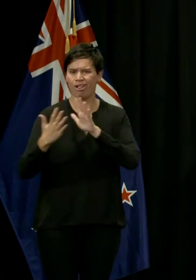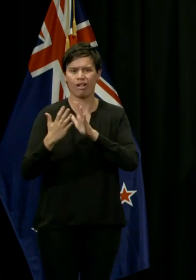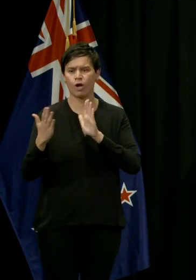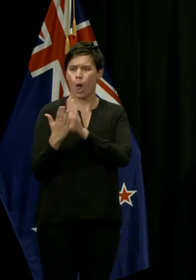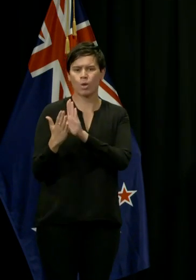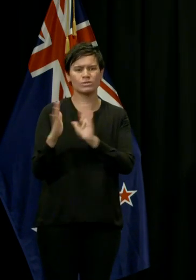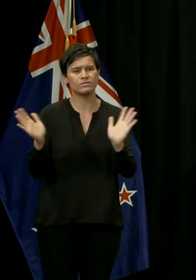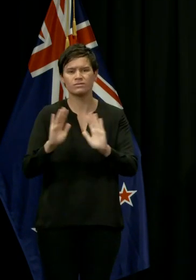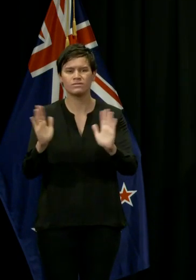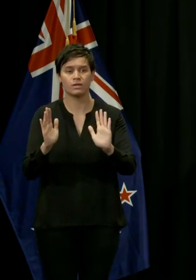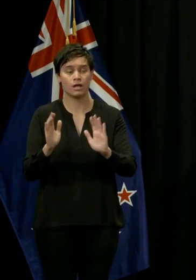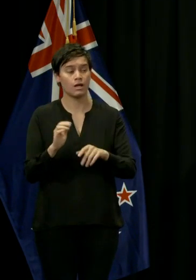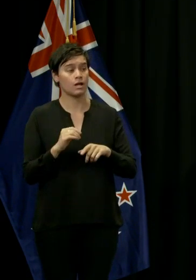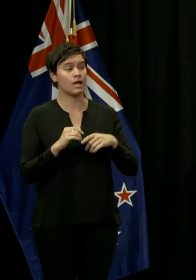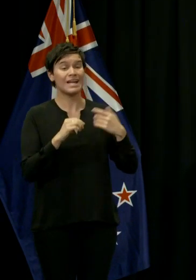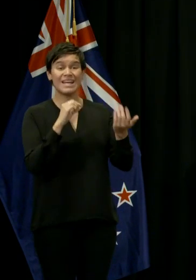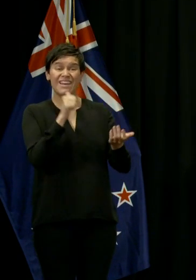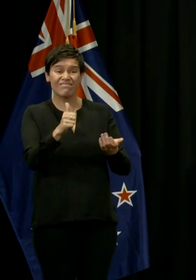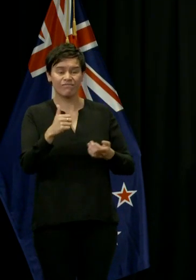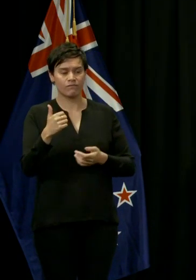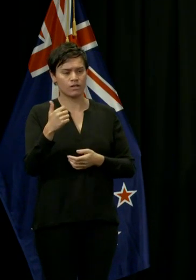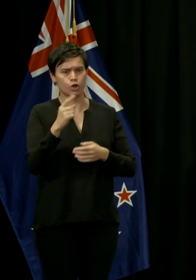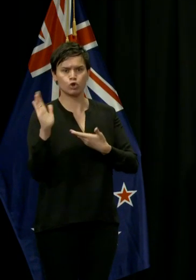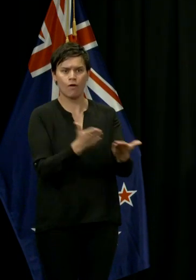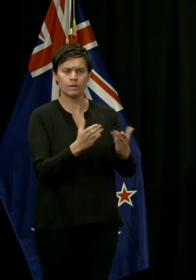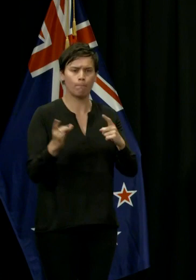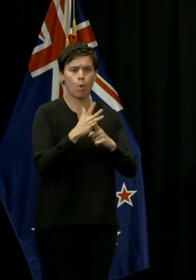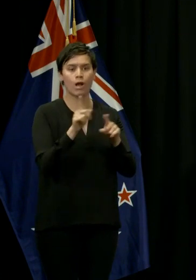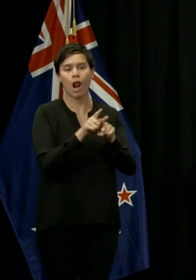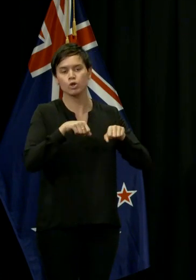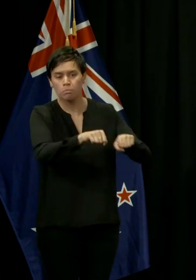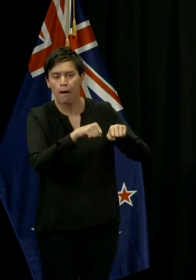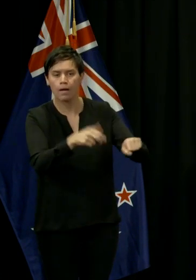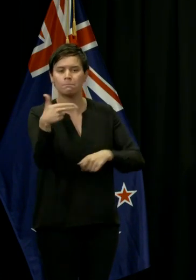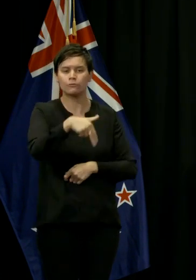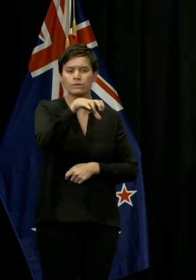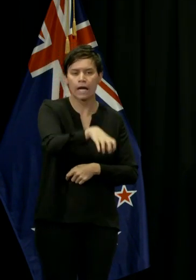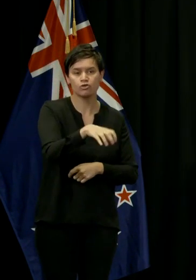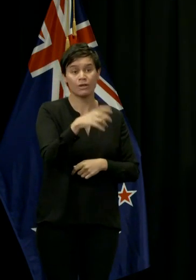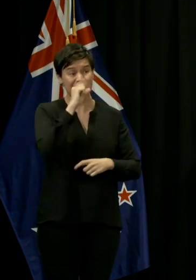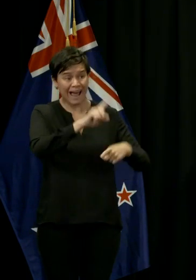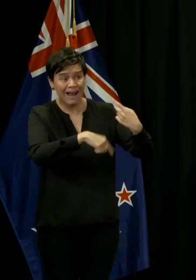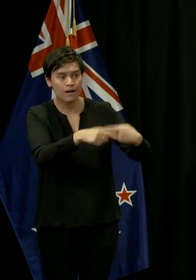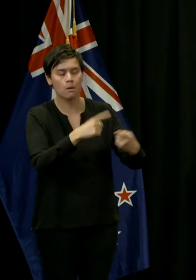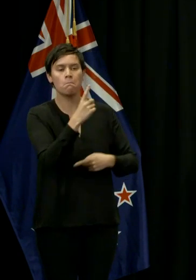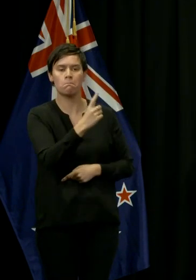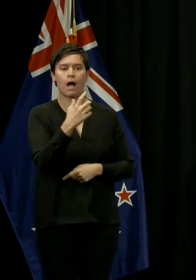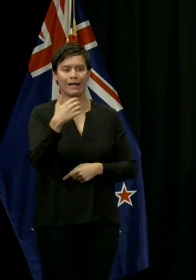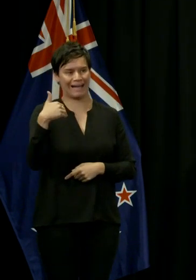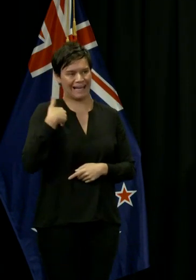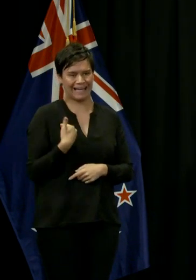of working that ensure physical distancing of staff of 2 metres or utilise appropriate